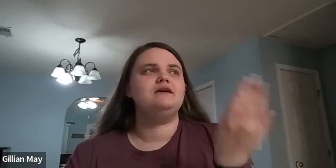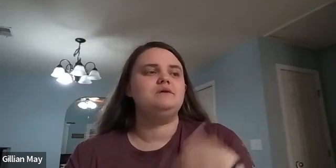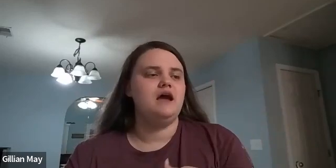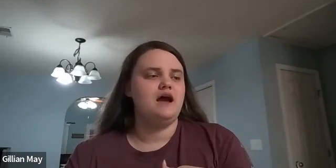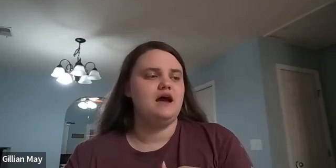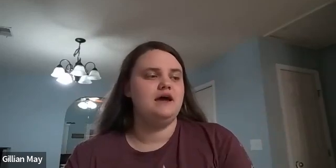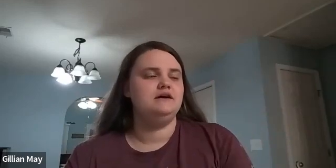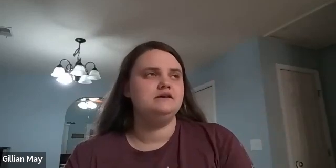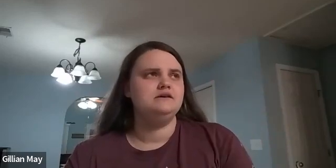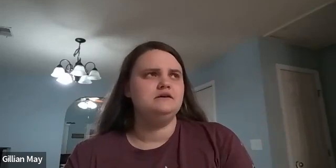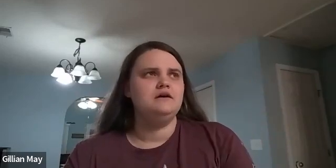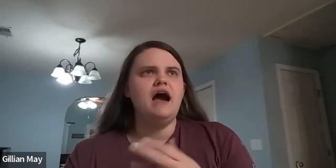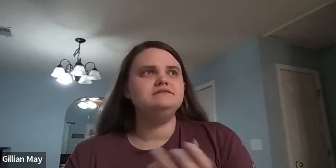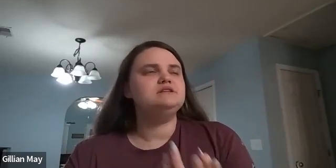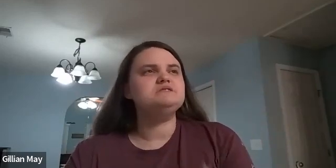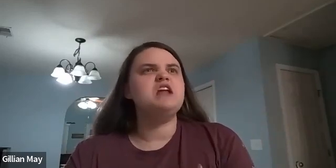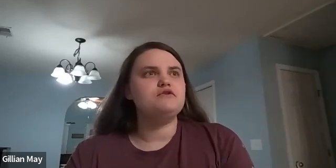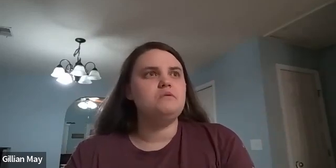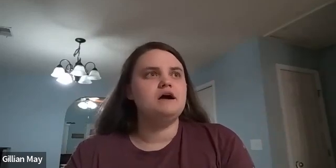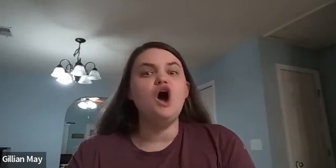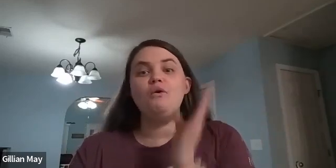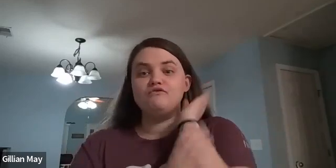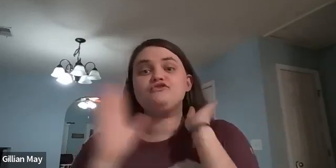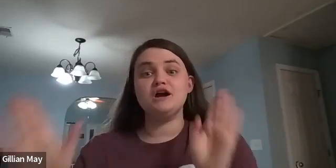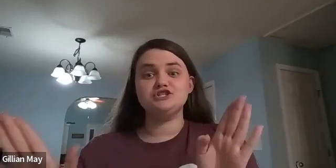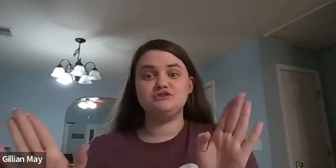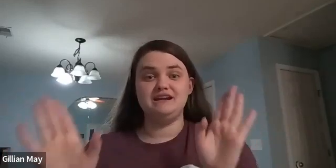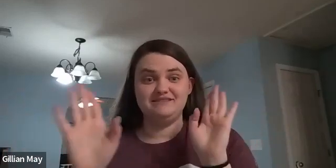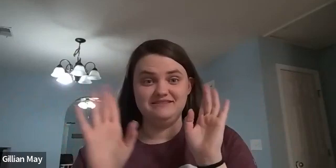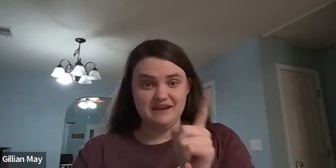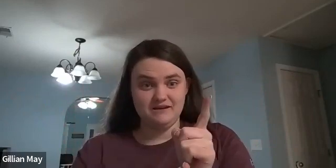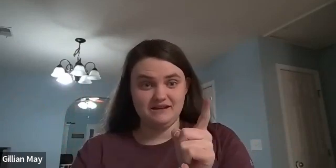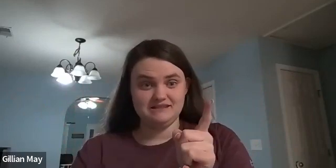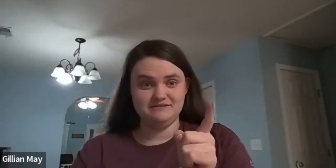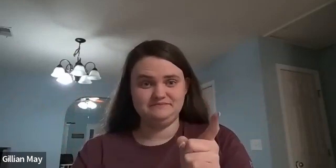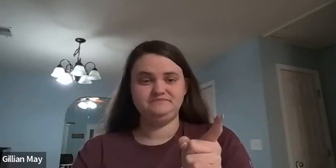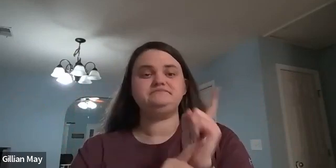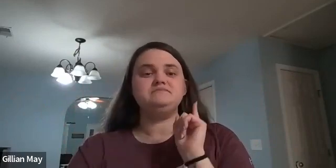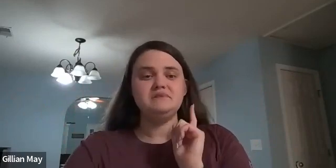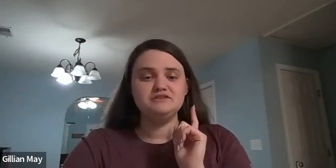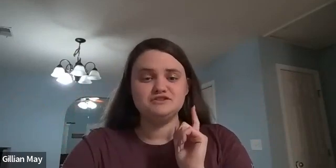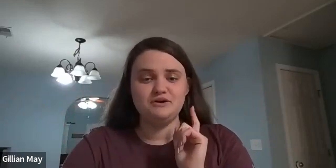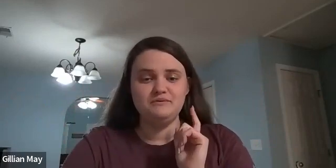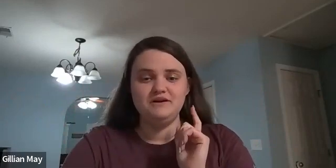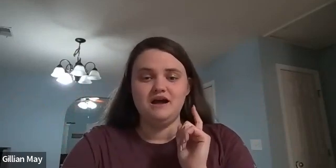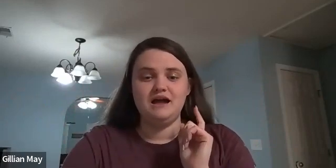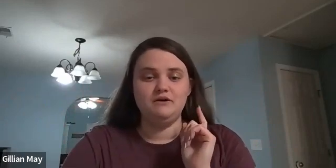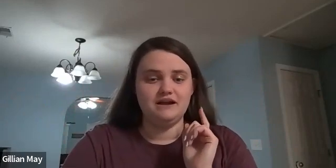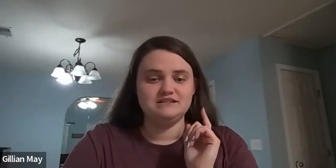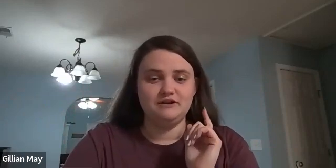we had, there was another one. Oh, frustrated. There it is. So I know I got to slow down. I